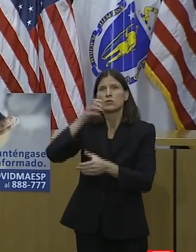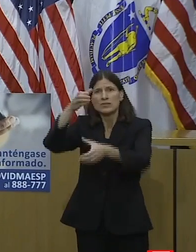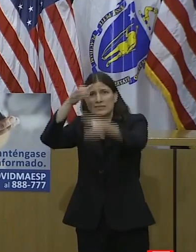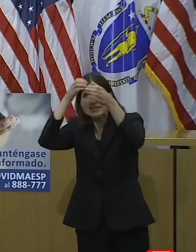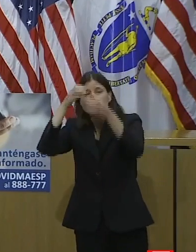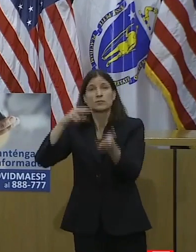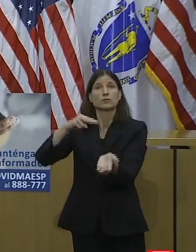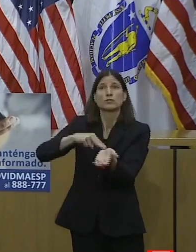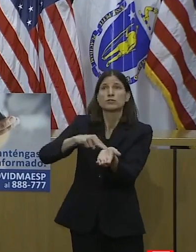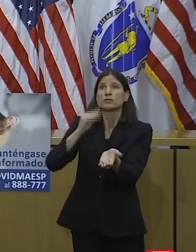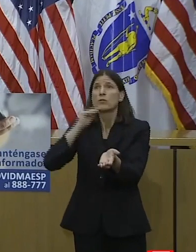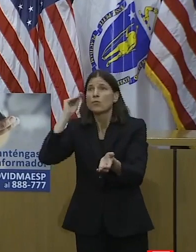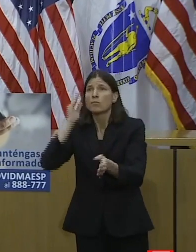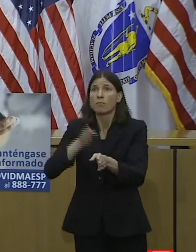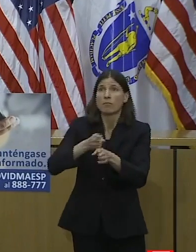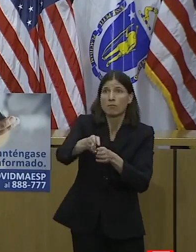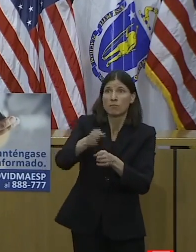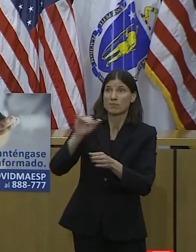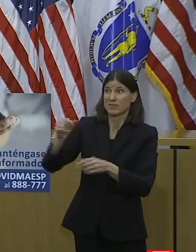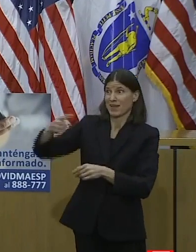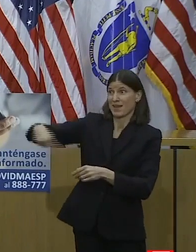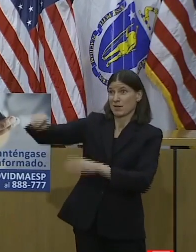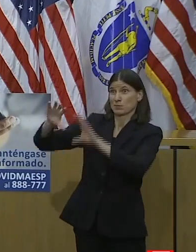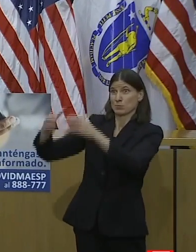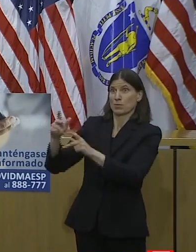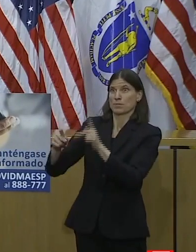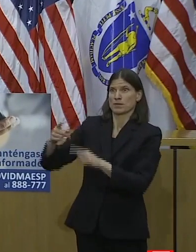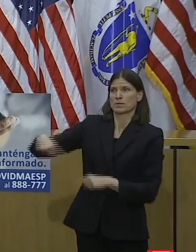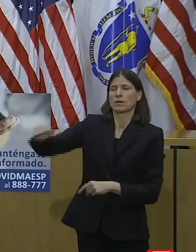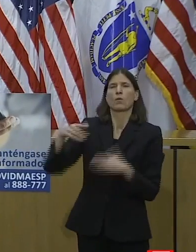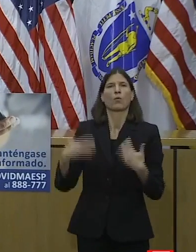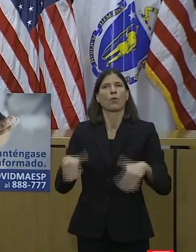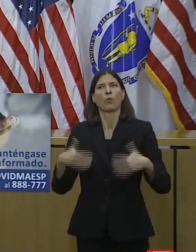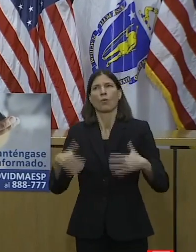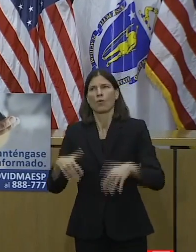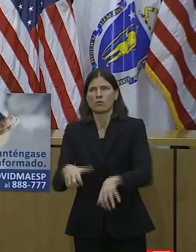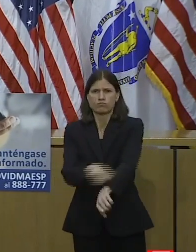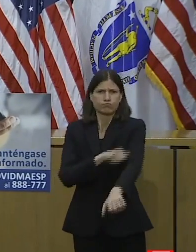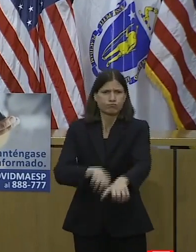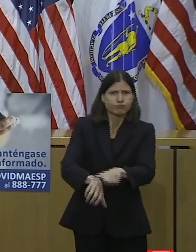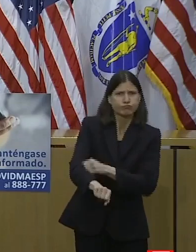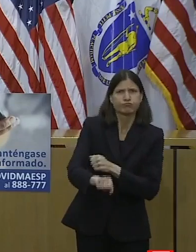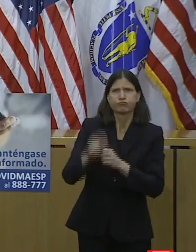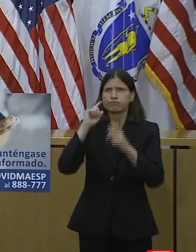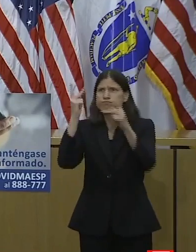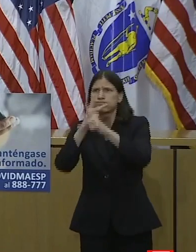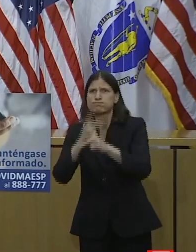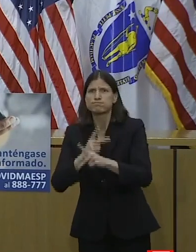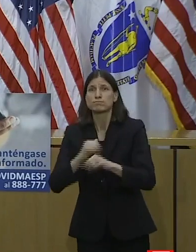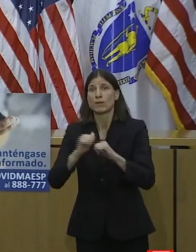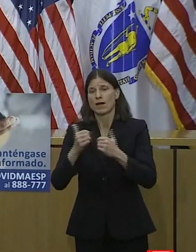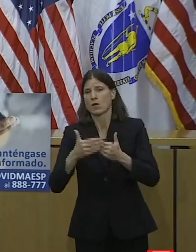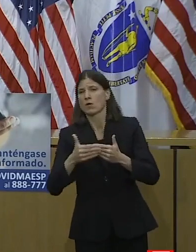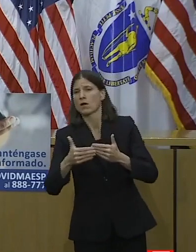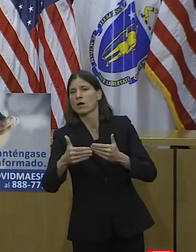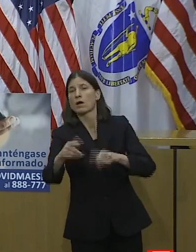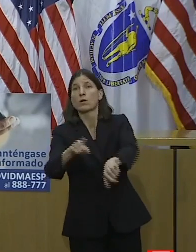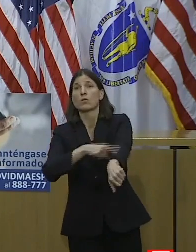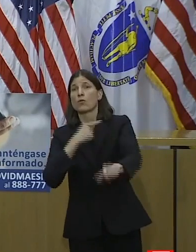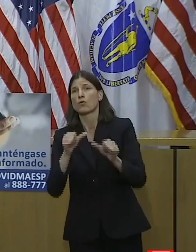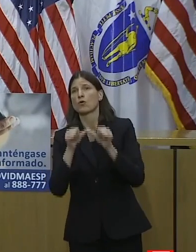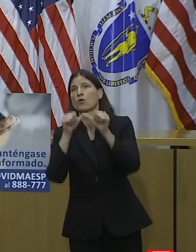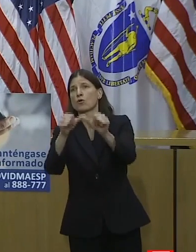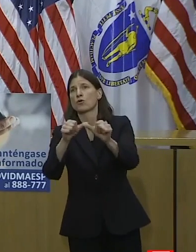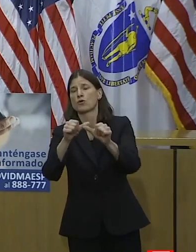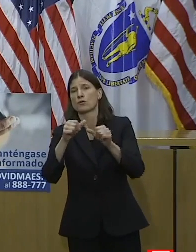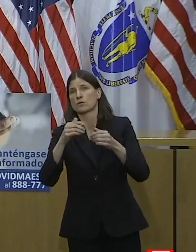big difference in the long-term care facility system, and it's something that we have already gotten positive feedback from a number